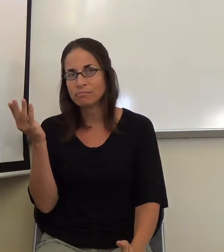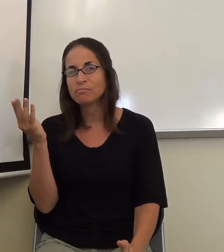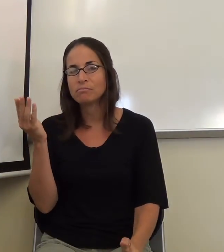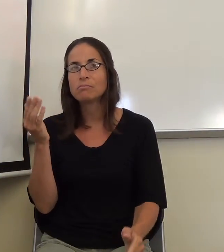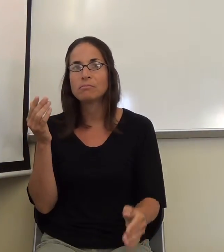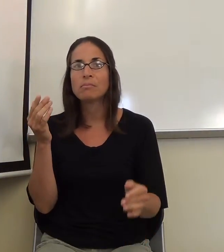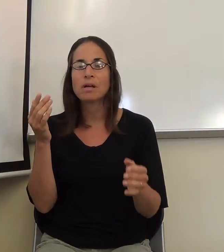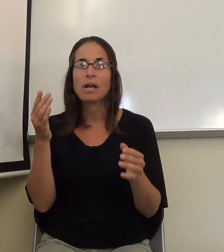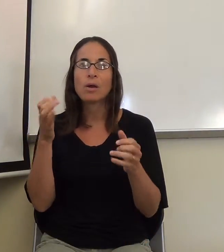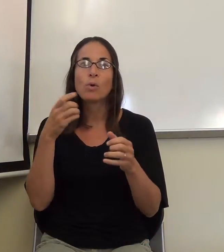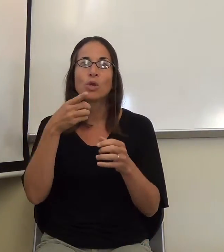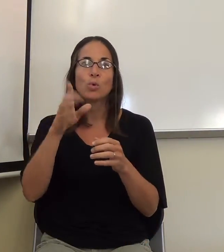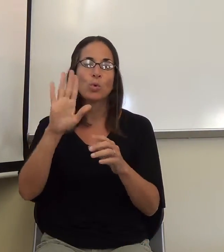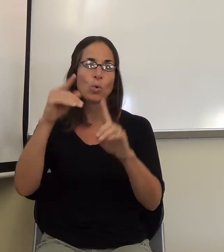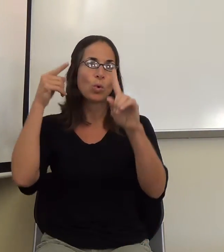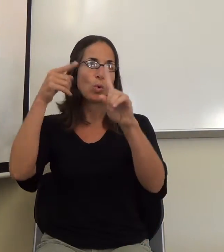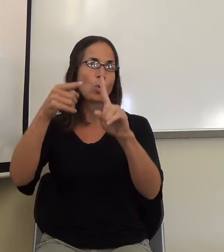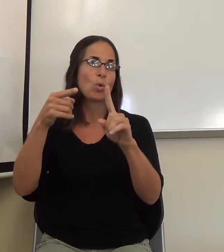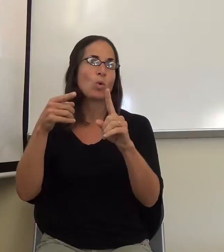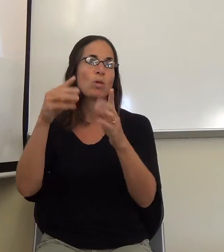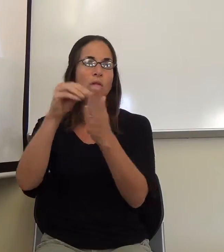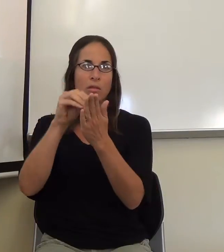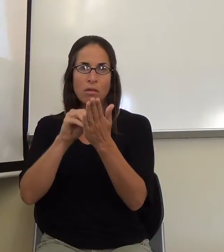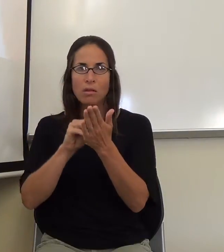is try to get your own words.